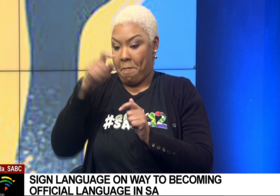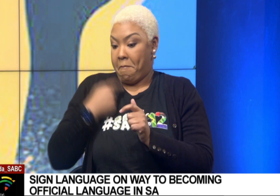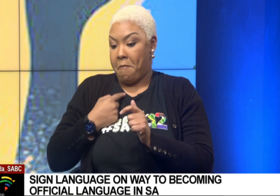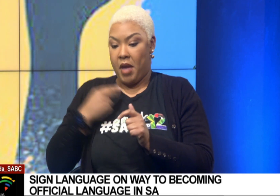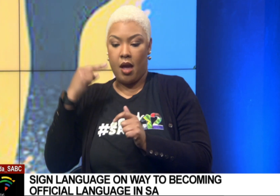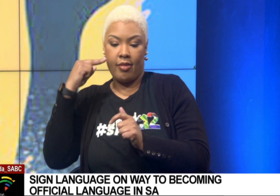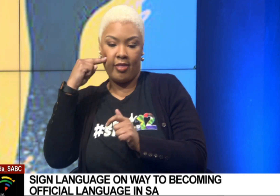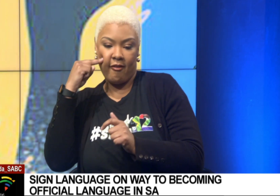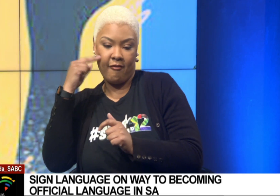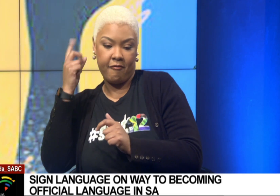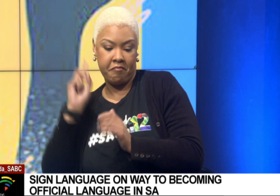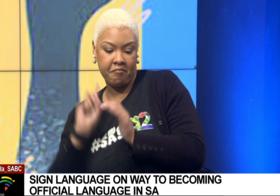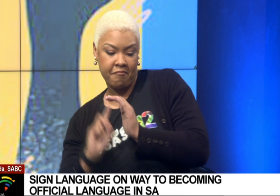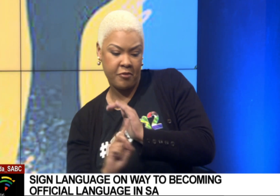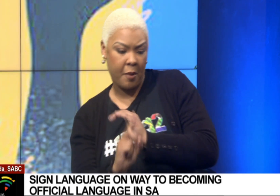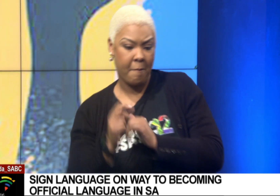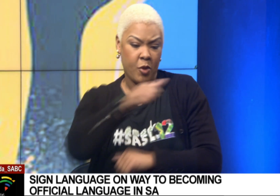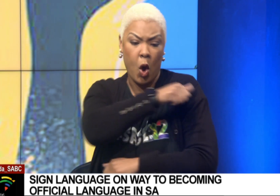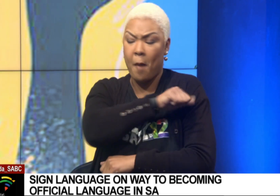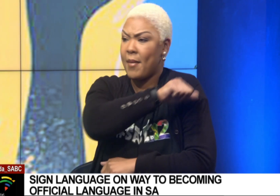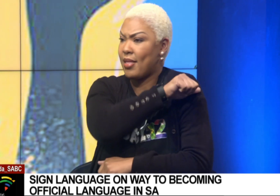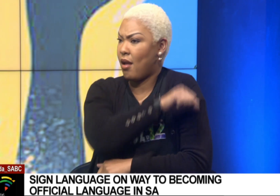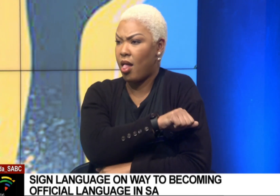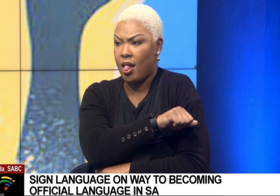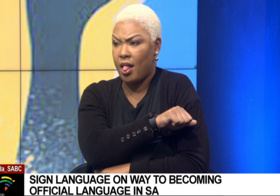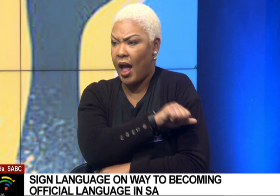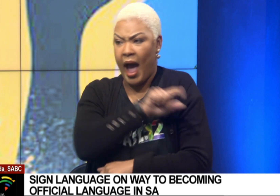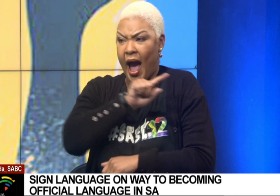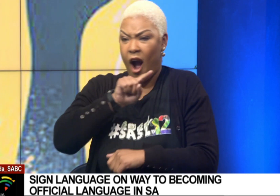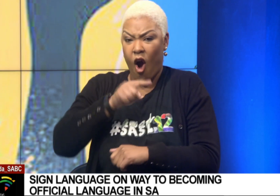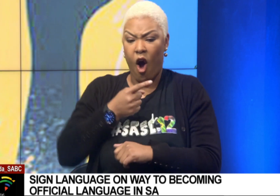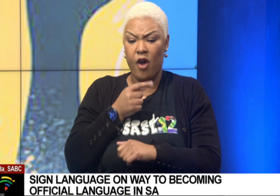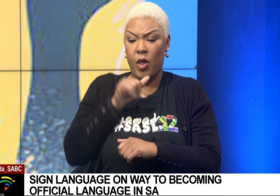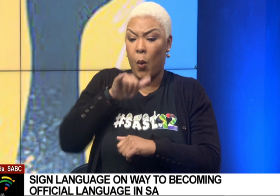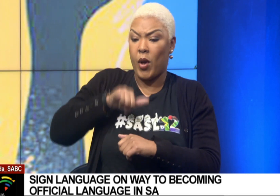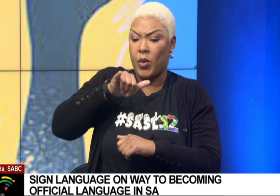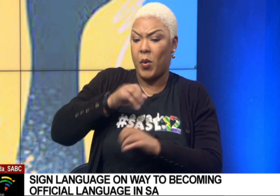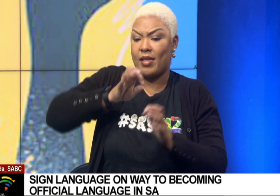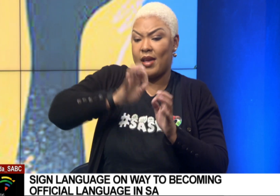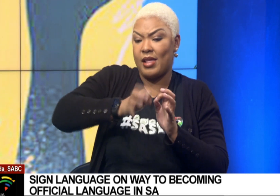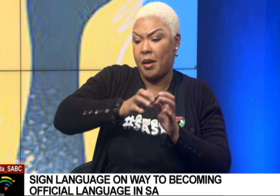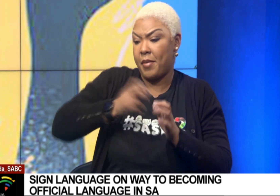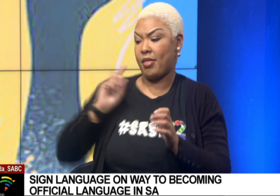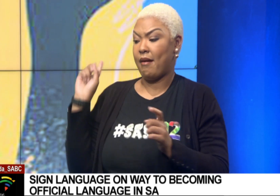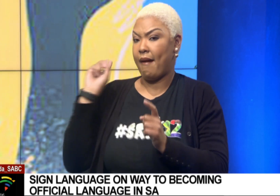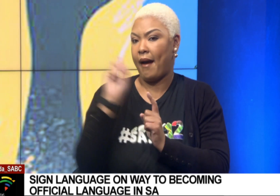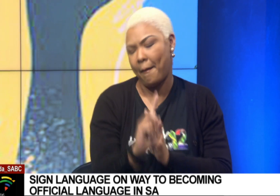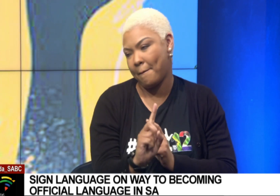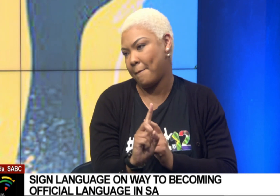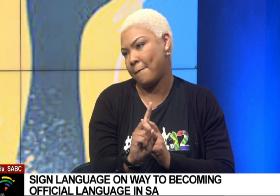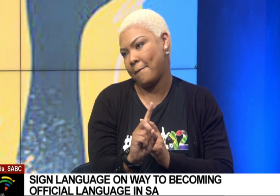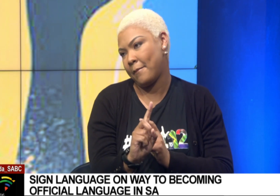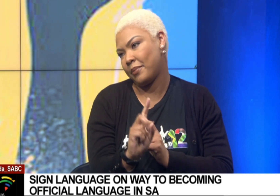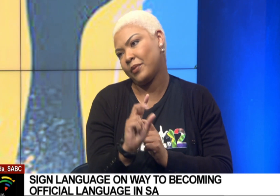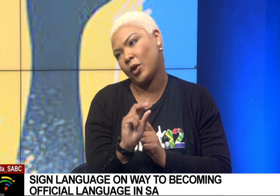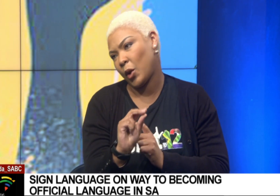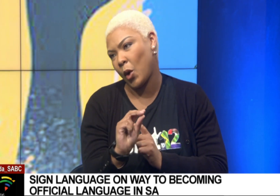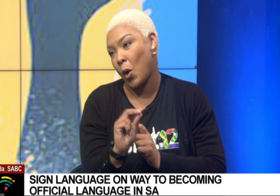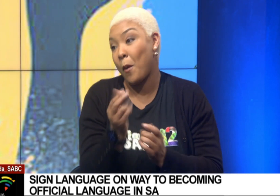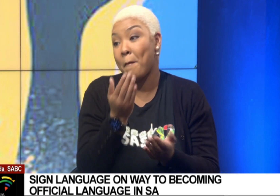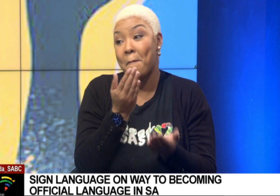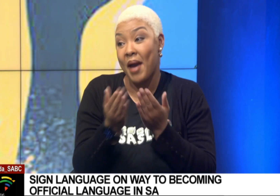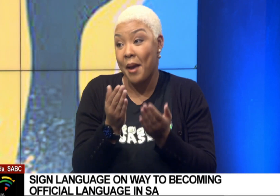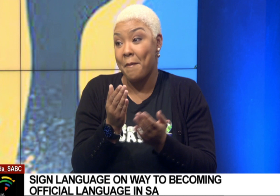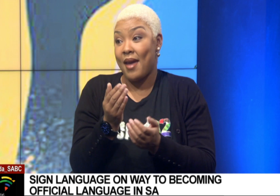see more than anything, because if I were to be a deaf person and I go to a hospital, I cannot always be waiting for an interpreter